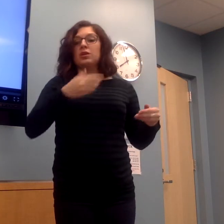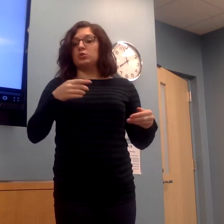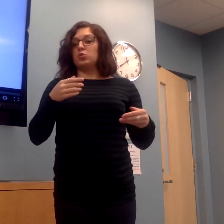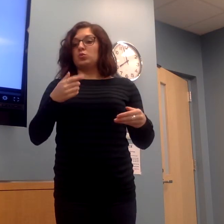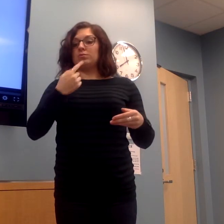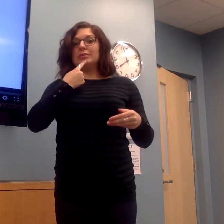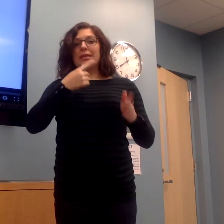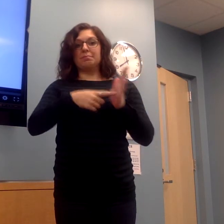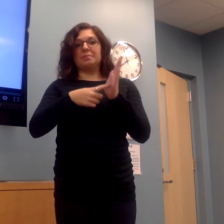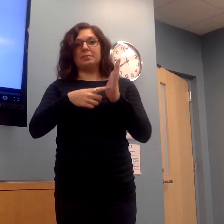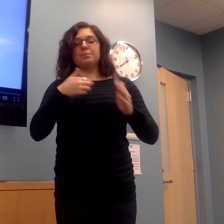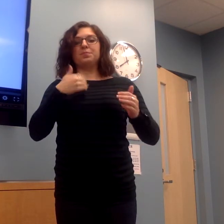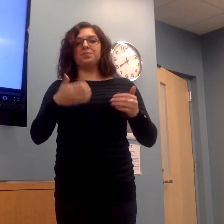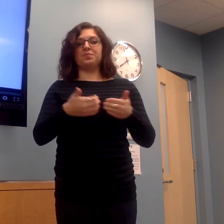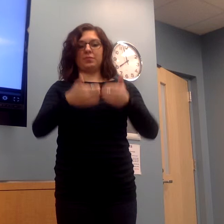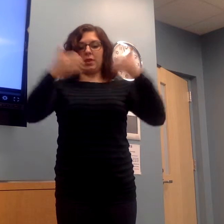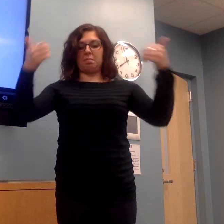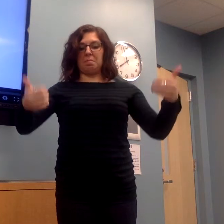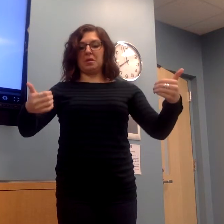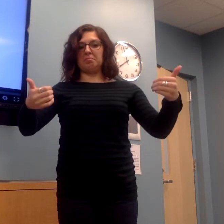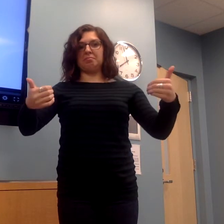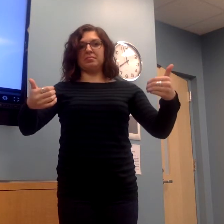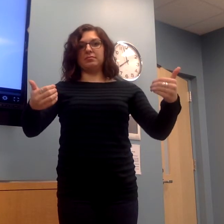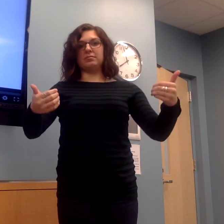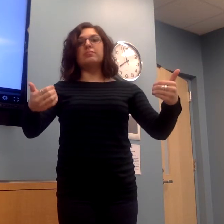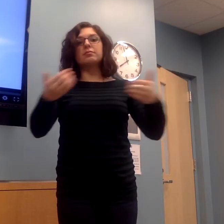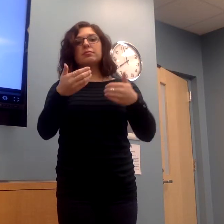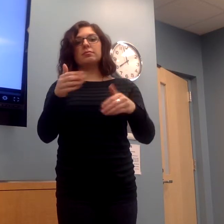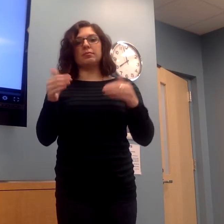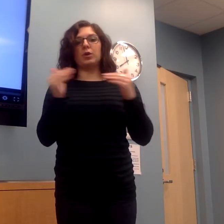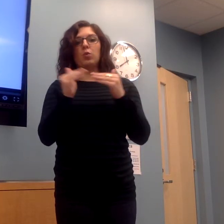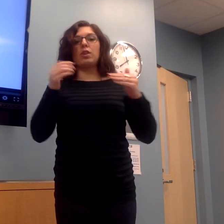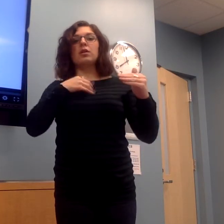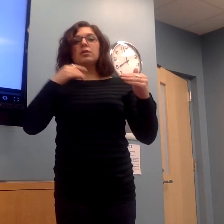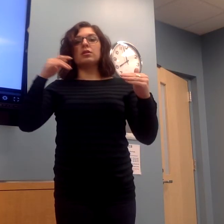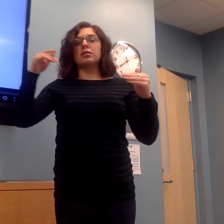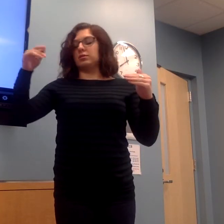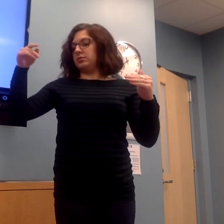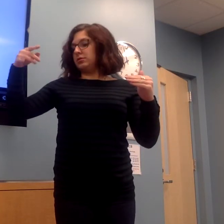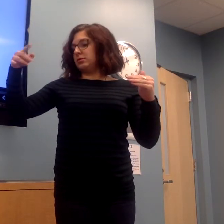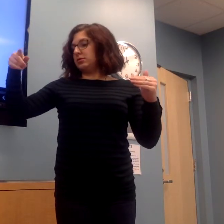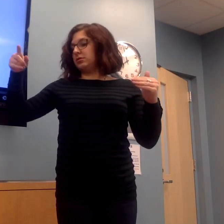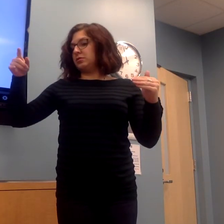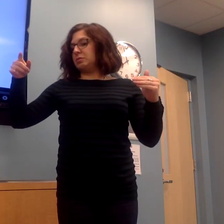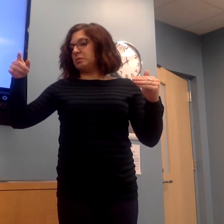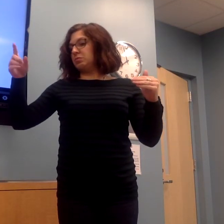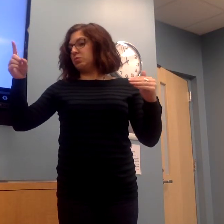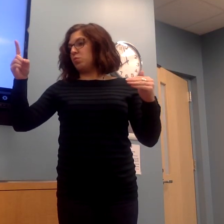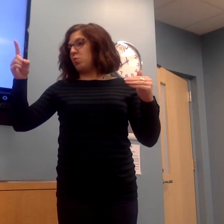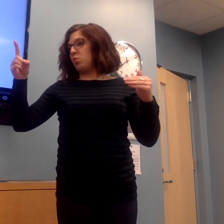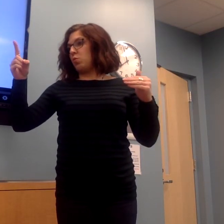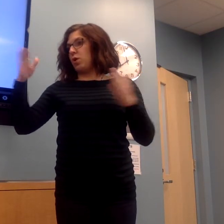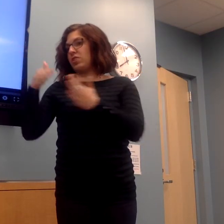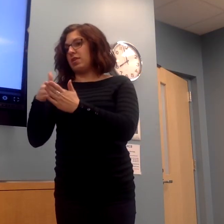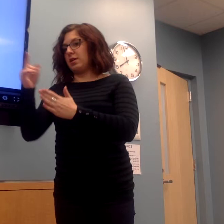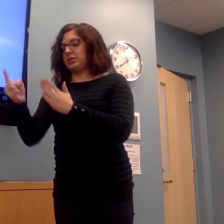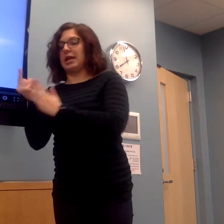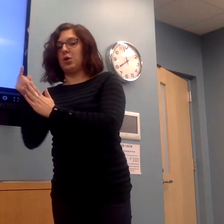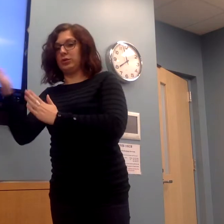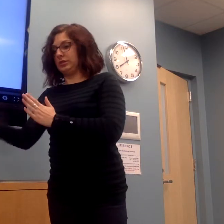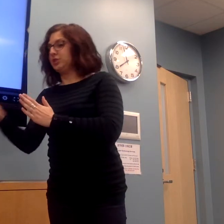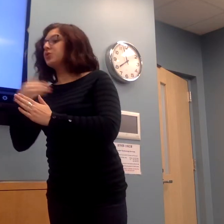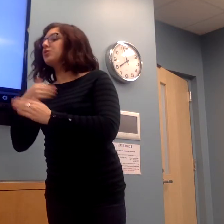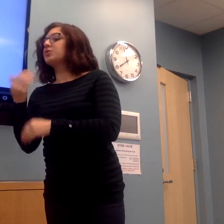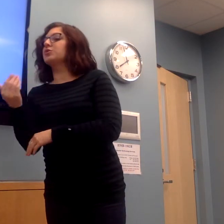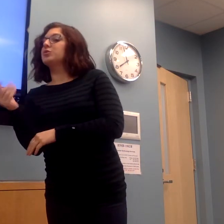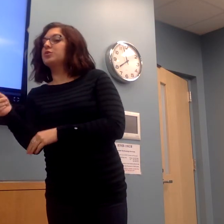evenly among the two products. Skipper will spend 1,000 hours on hut building and 1,000 hours on fish dinners. In the end, Skipper builds